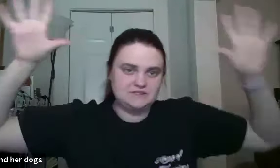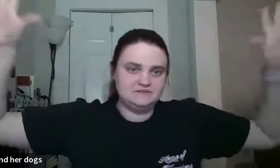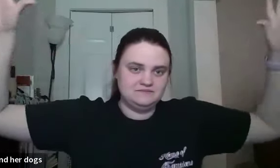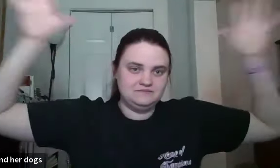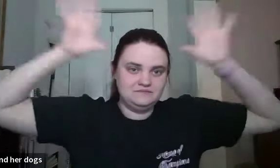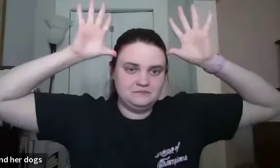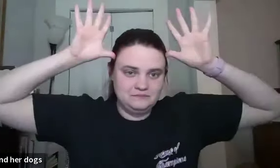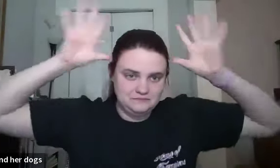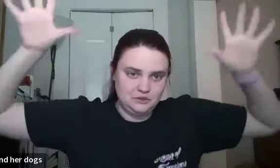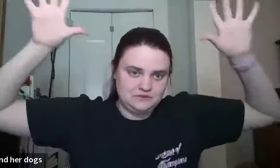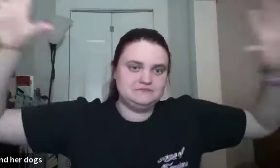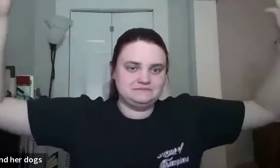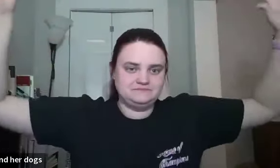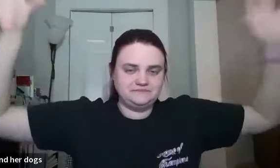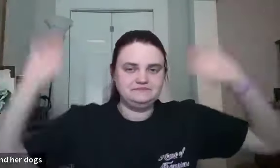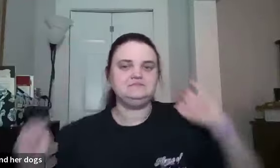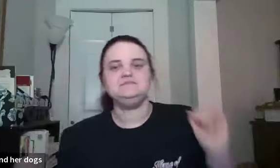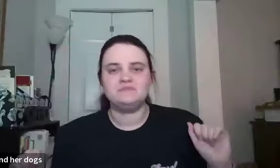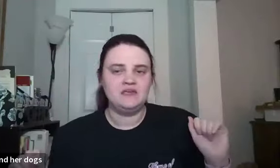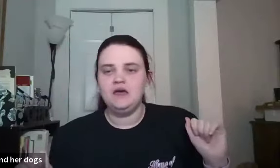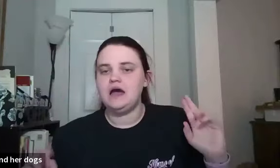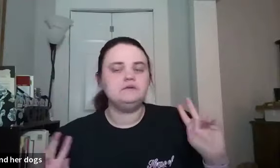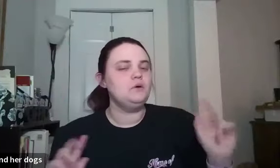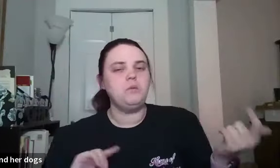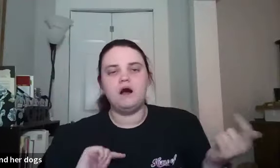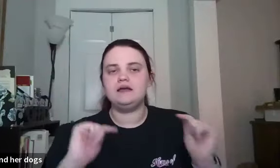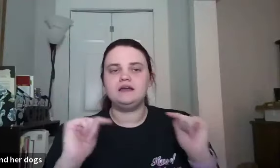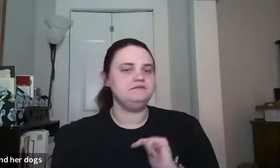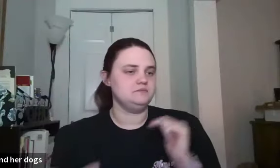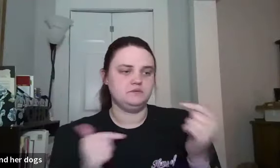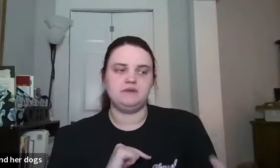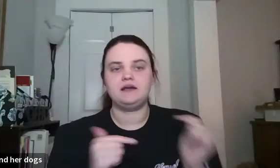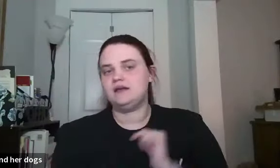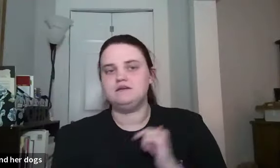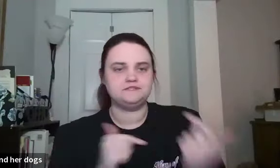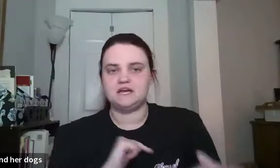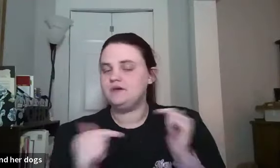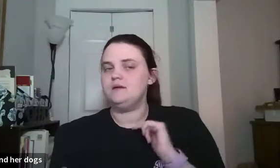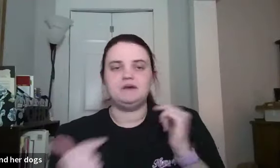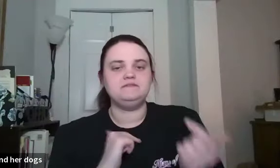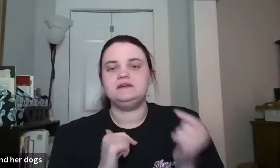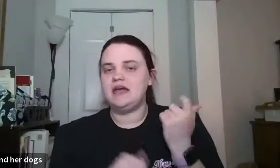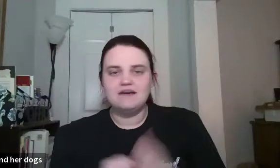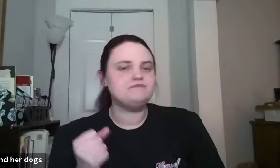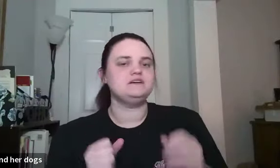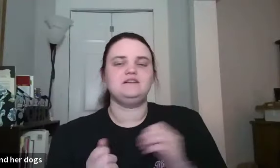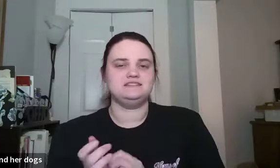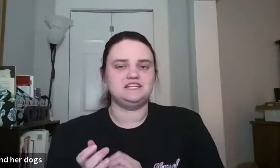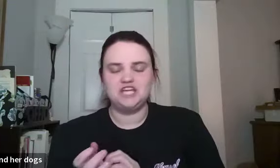moose, moose. I don't know why I flip them back every time, but I feel like every class I change